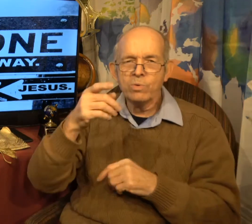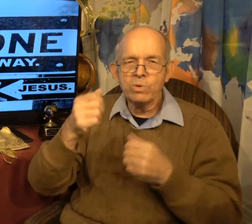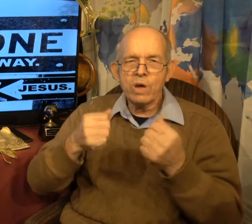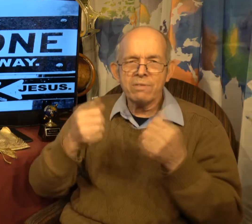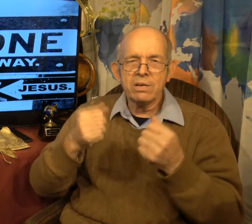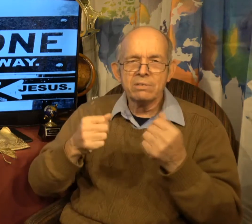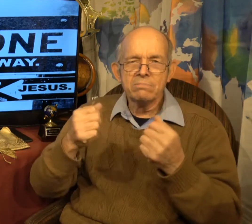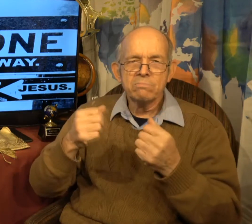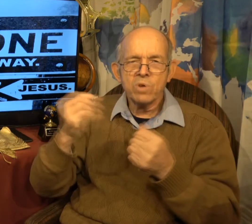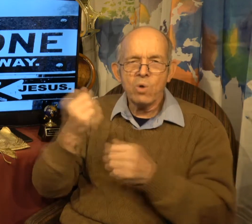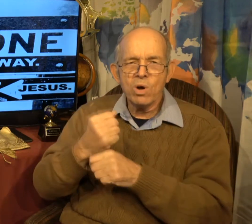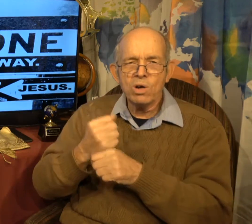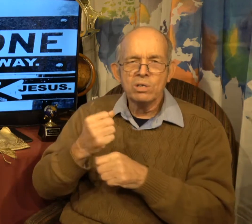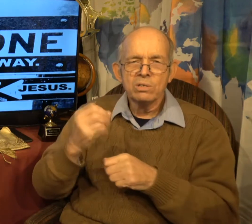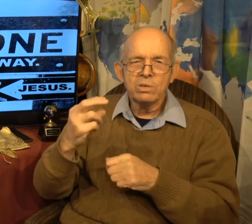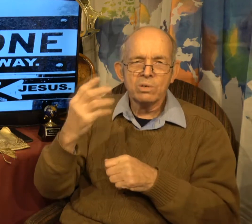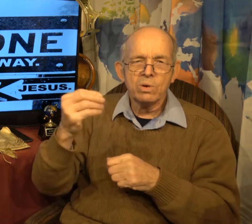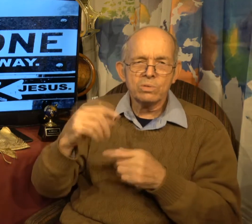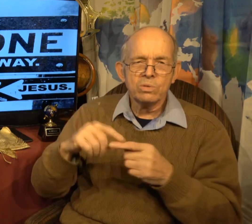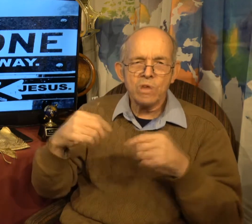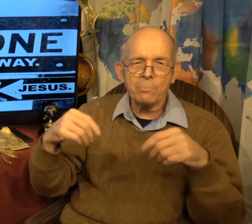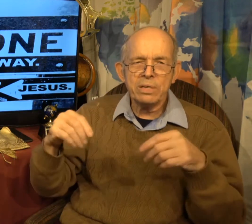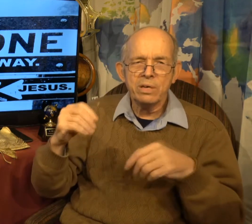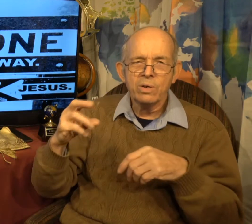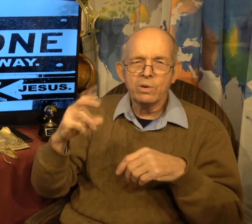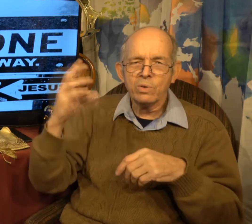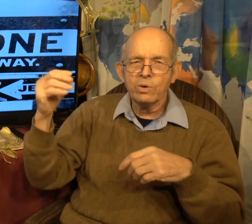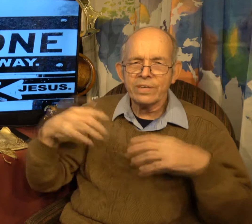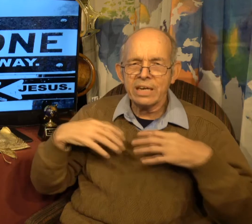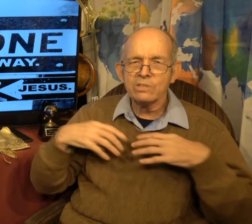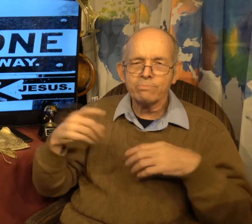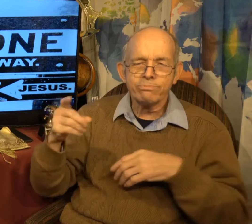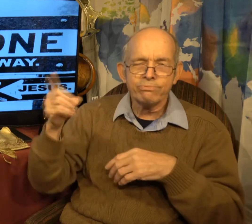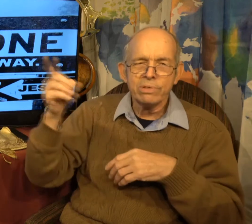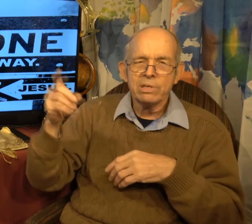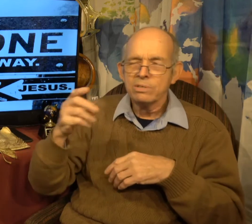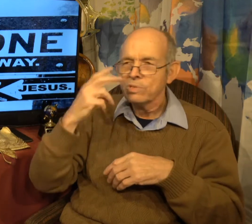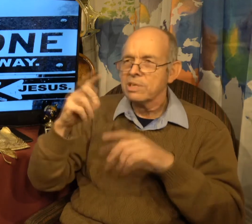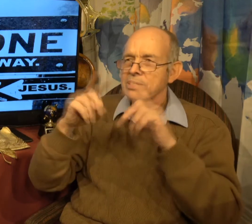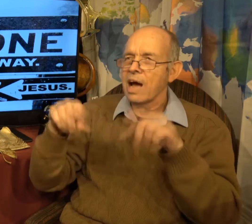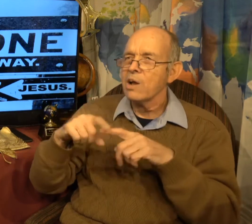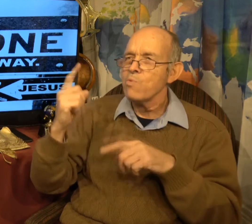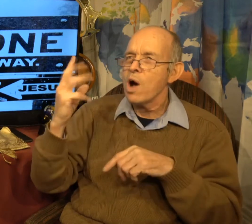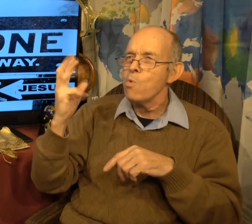You're driving to work, or go to shopping, or go to vacation. It's a turn right